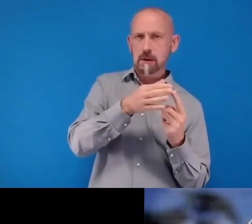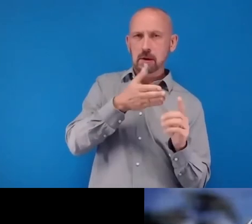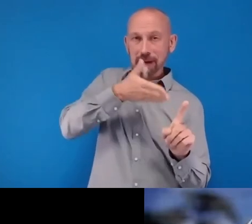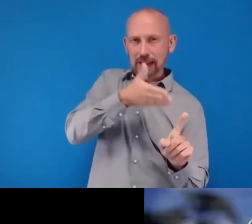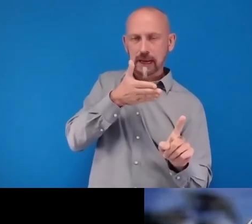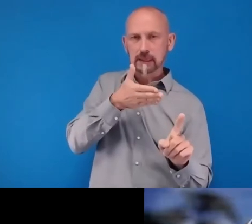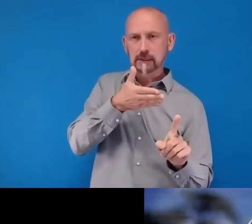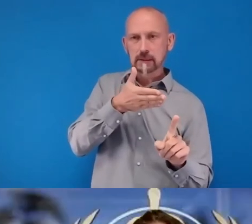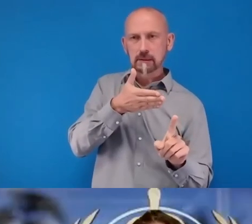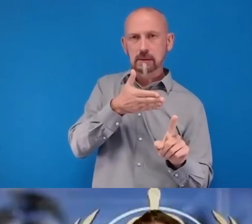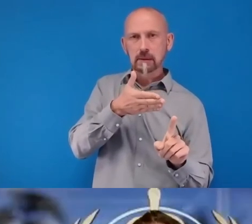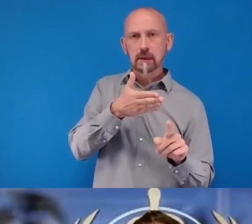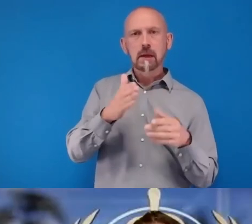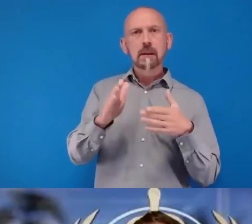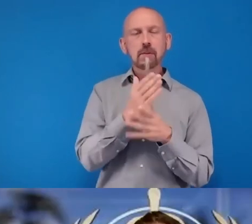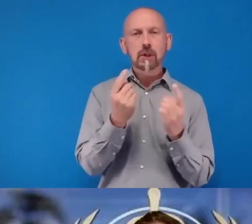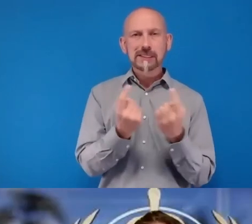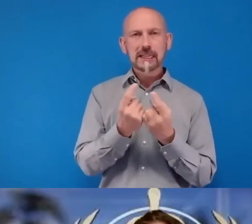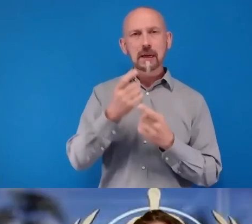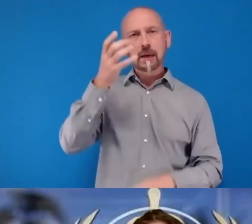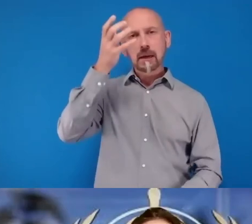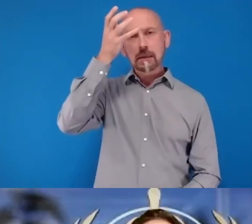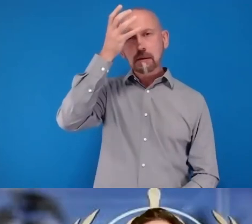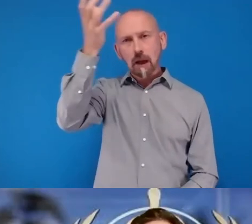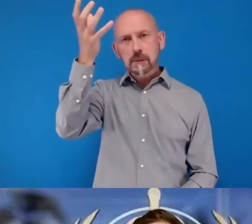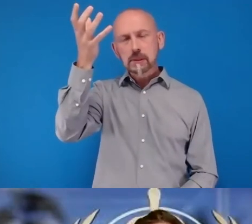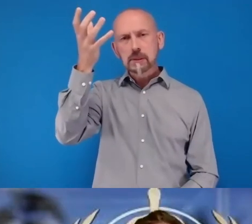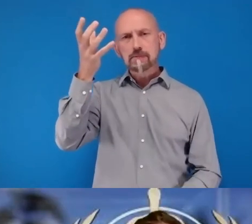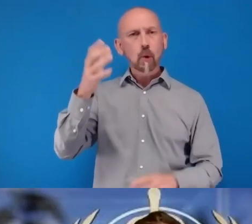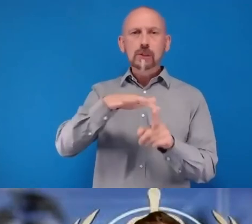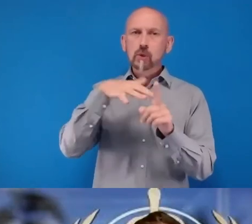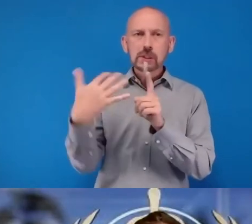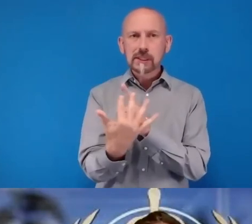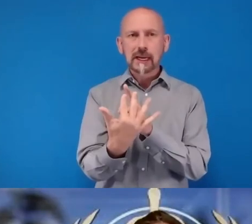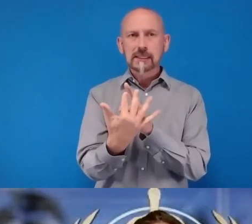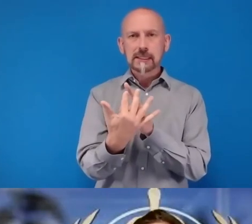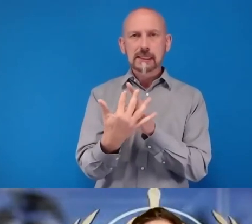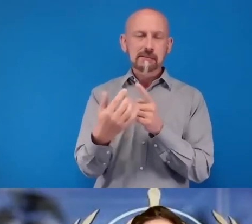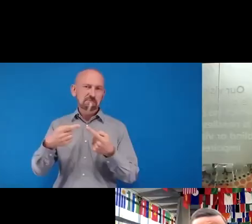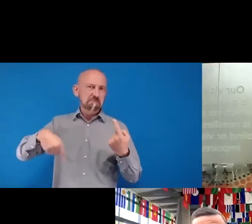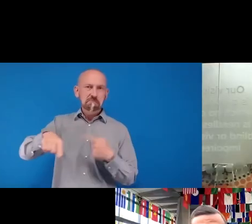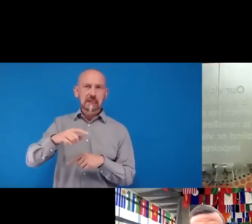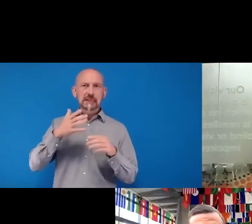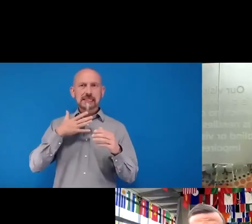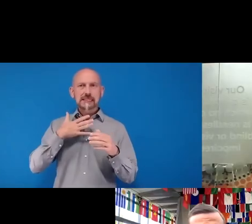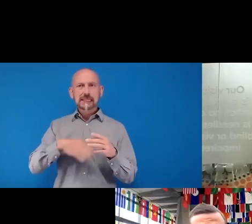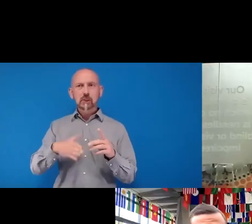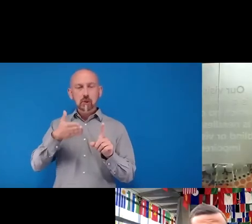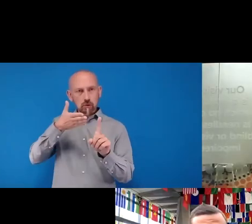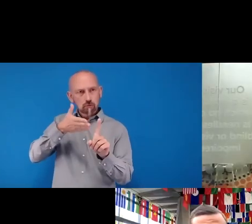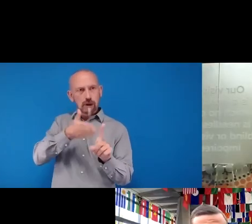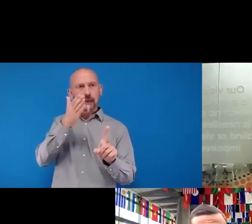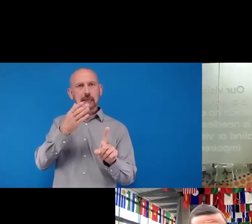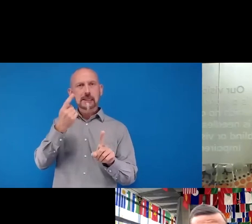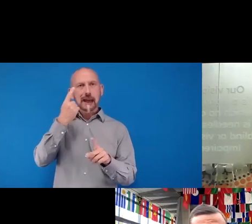both governments and civil society at large need to recognize that eye care services still